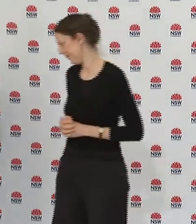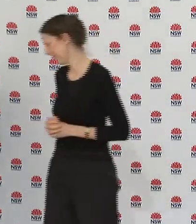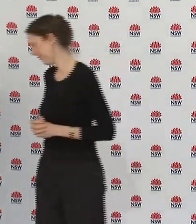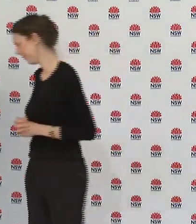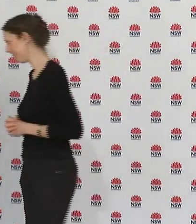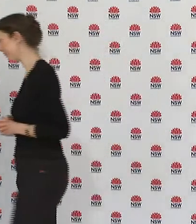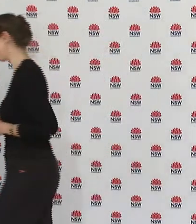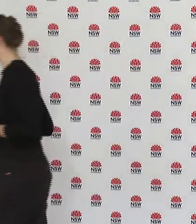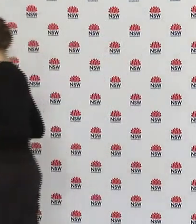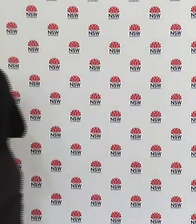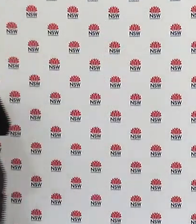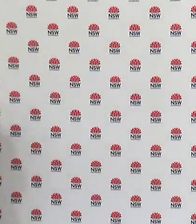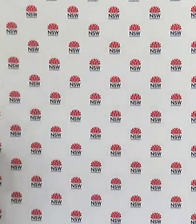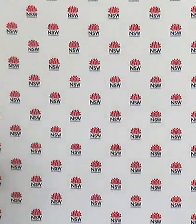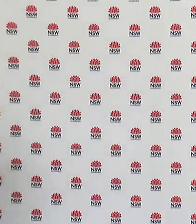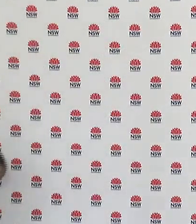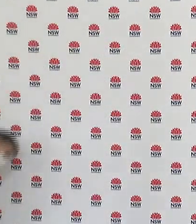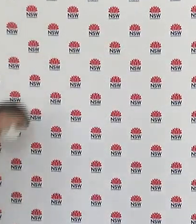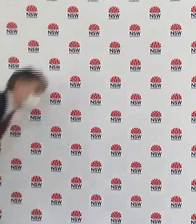Thank you, guys. Thank